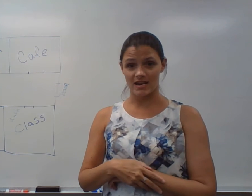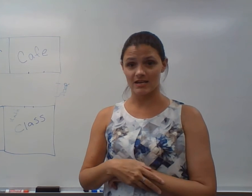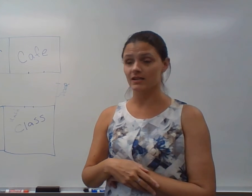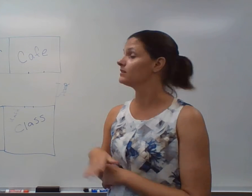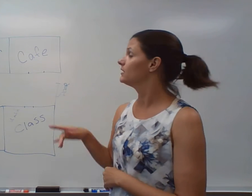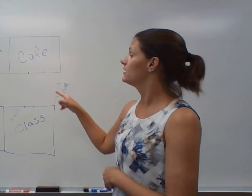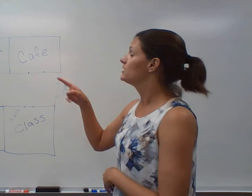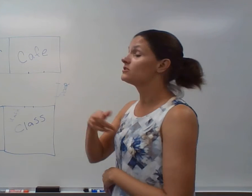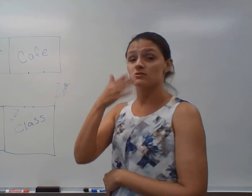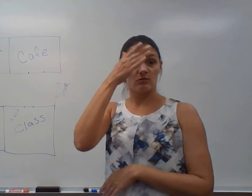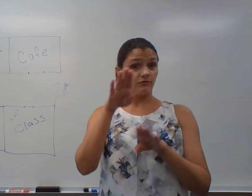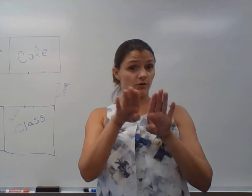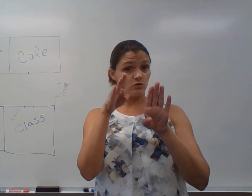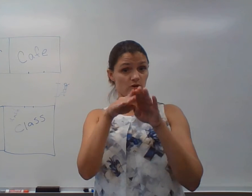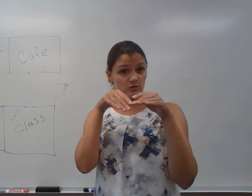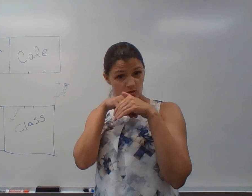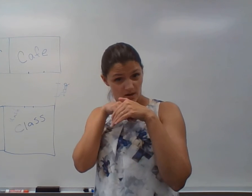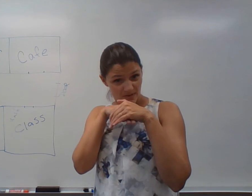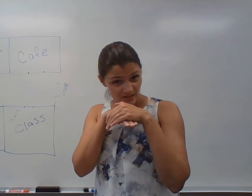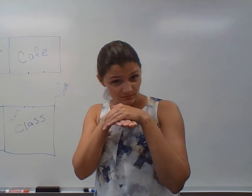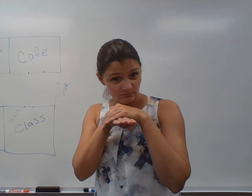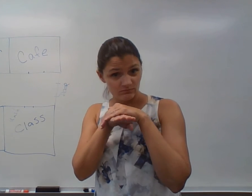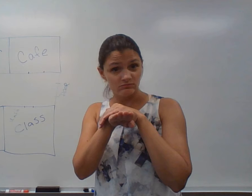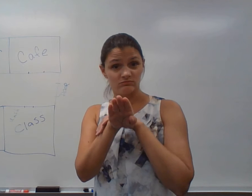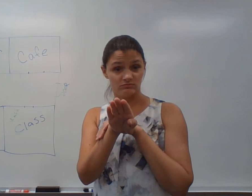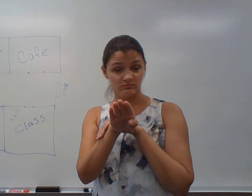indicating. So the front door to come in.